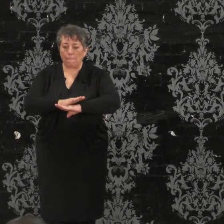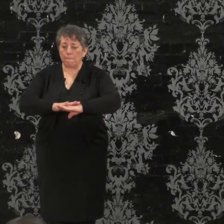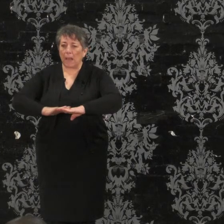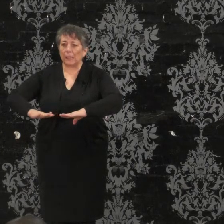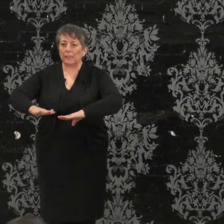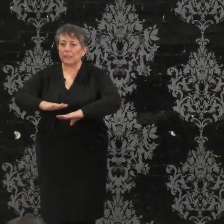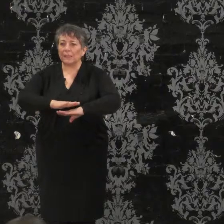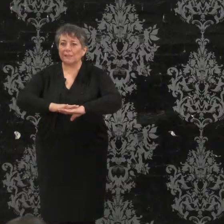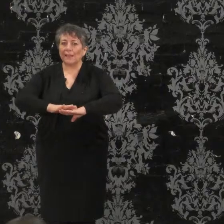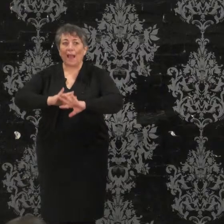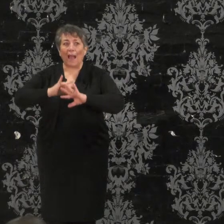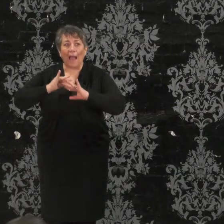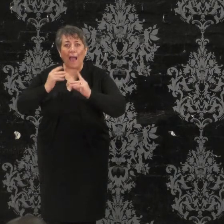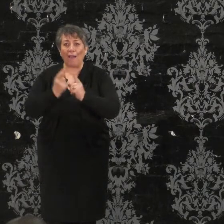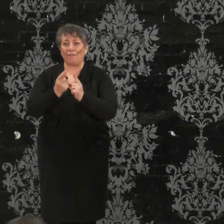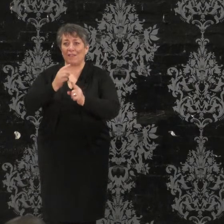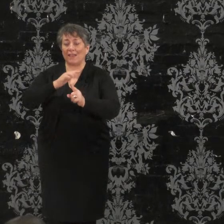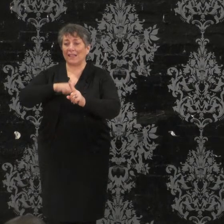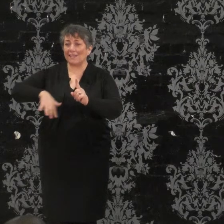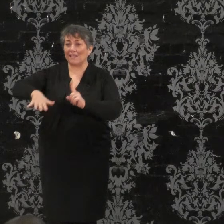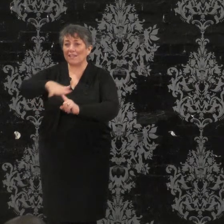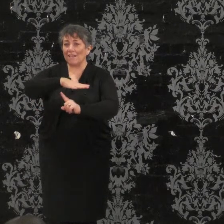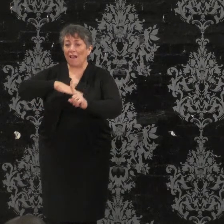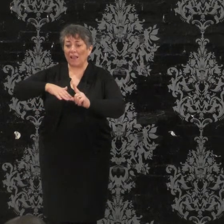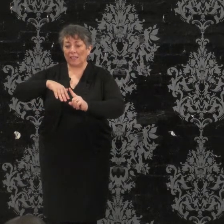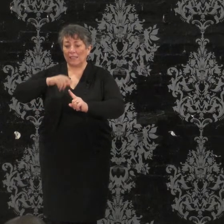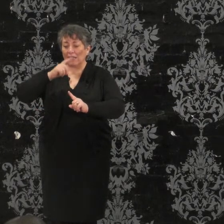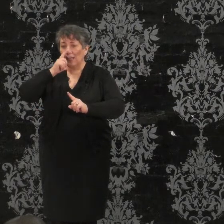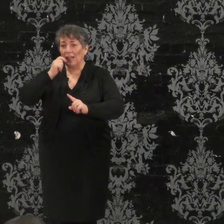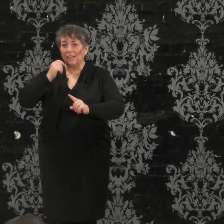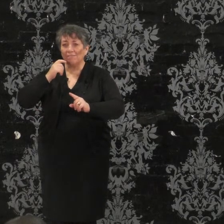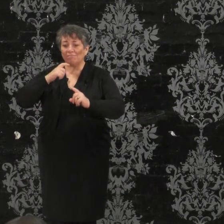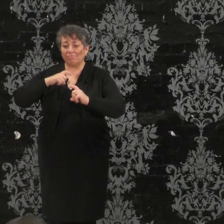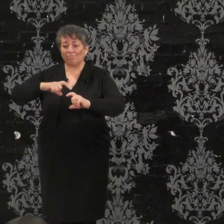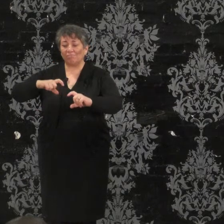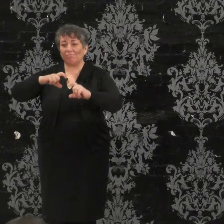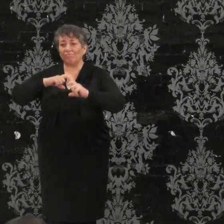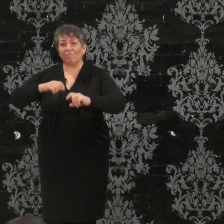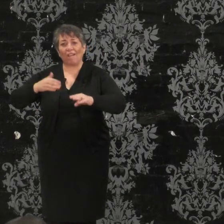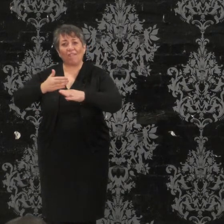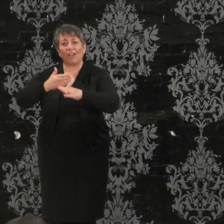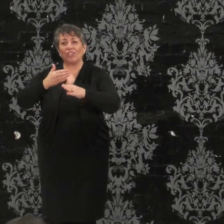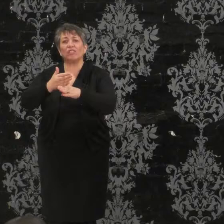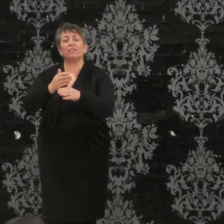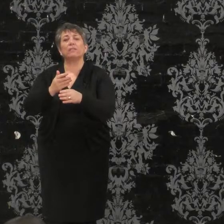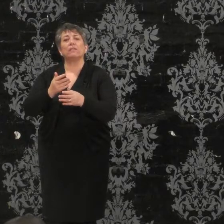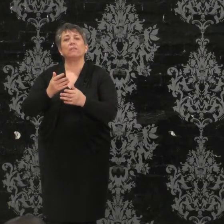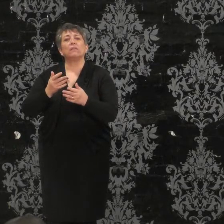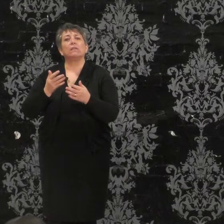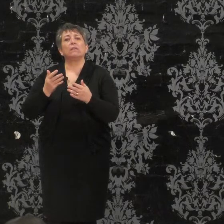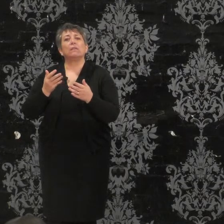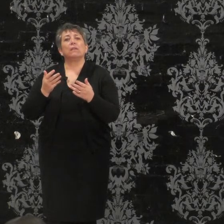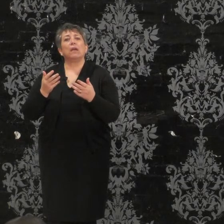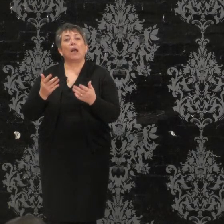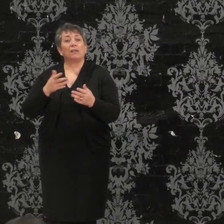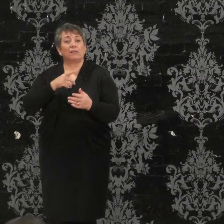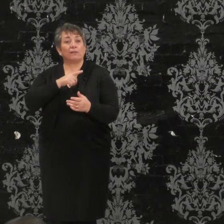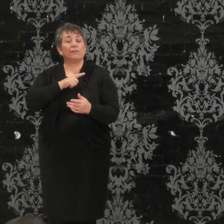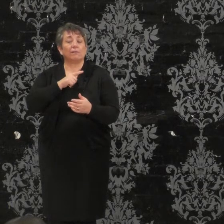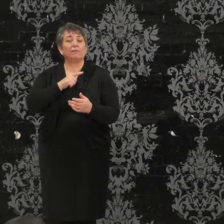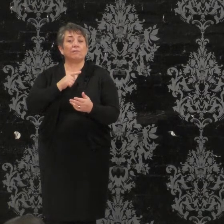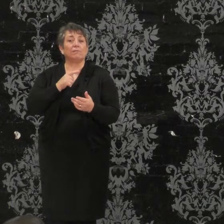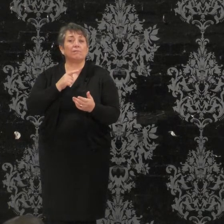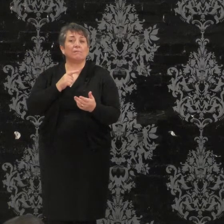society can function and flourish. And because I know the